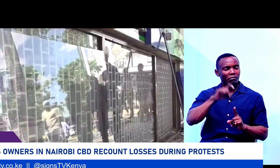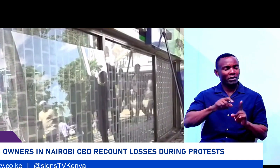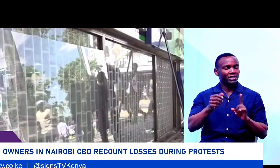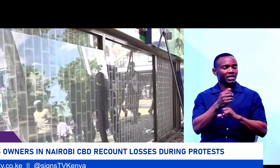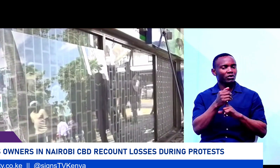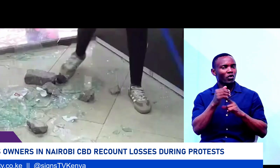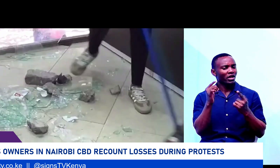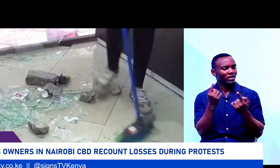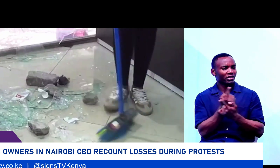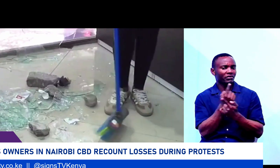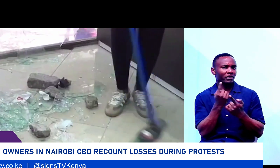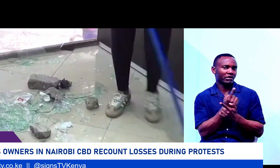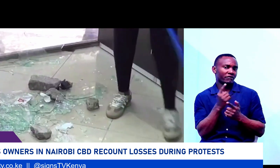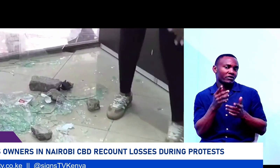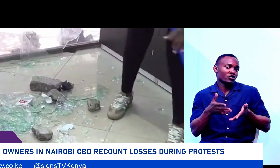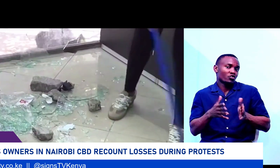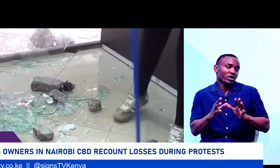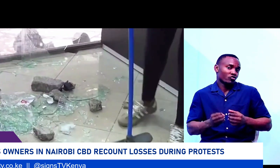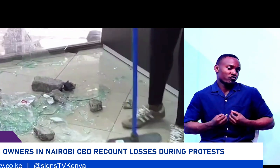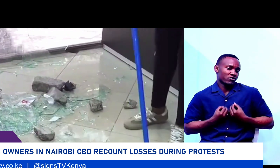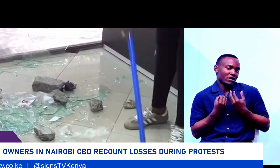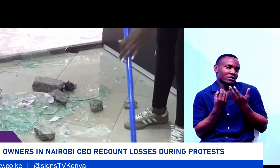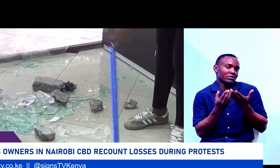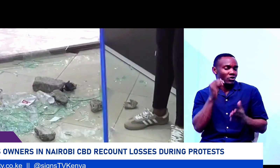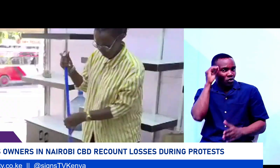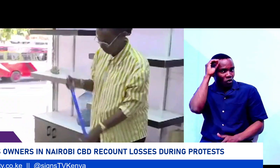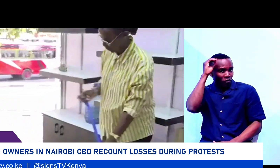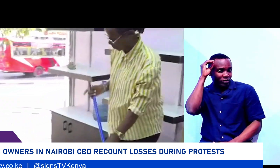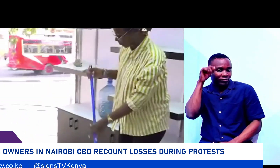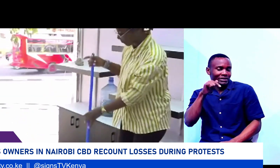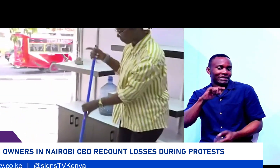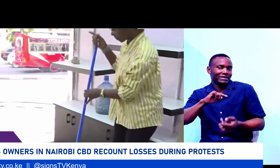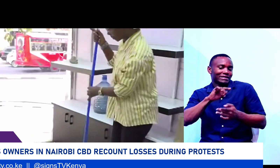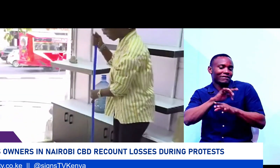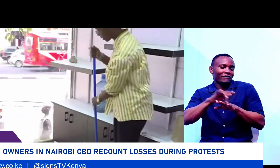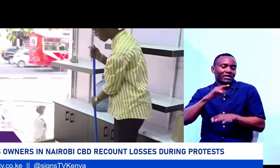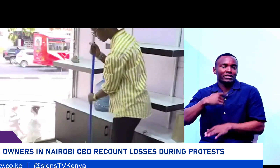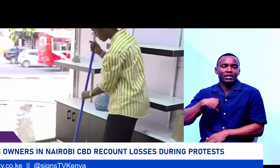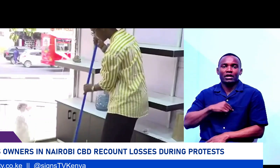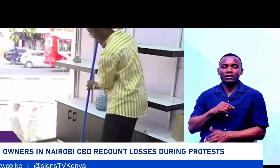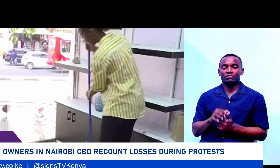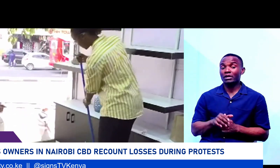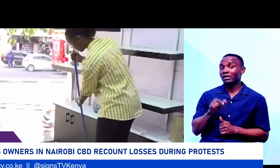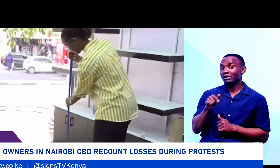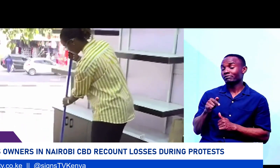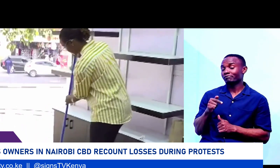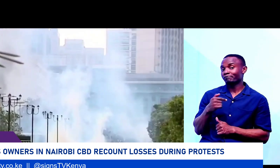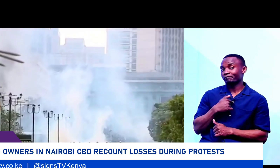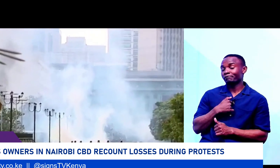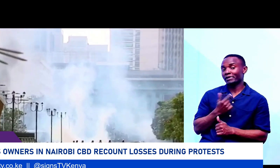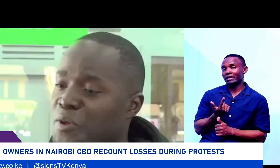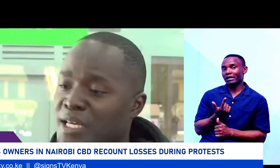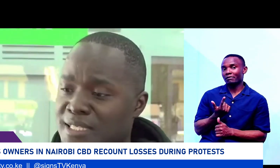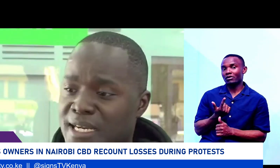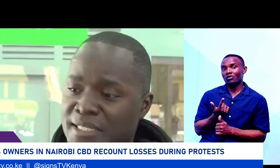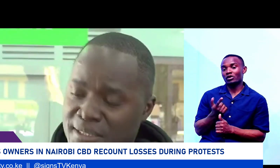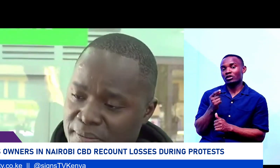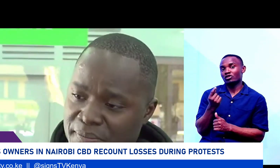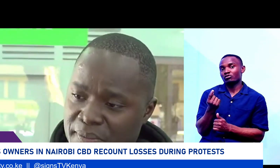our opinions. It's hurting us. Mimi ni mkulima mdogo and I'm being hurt. Everyone has a right,